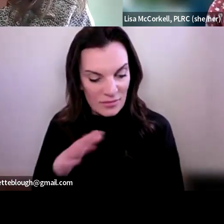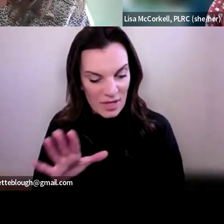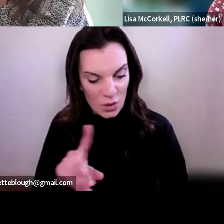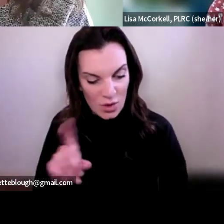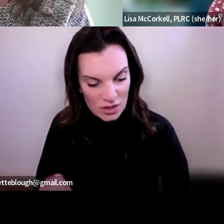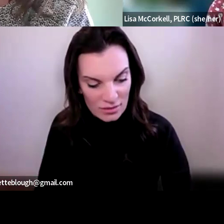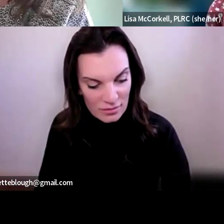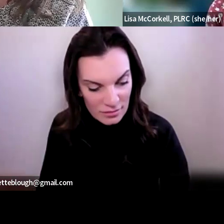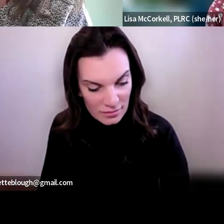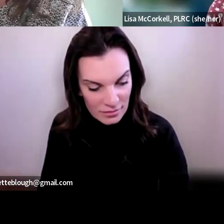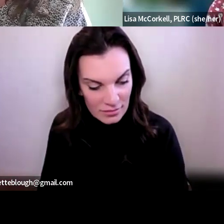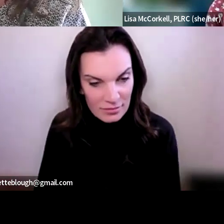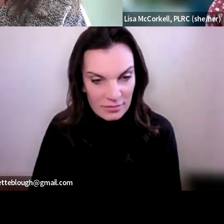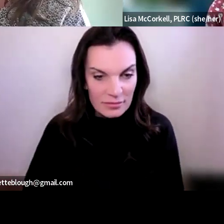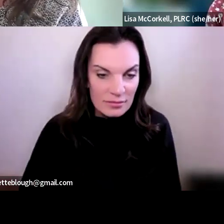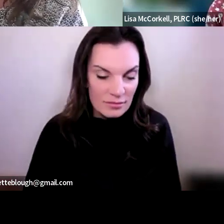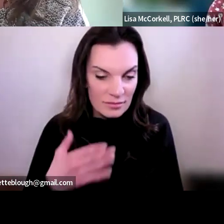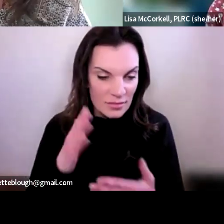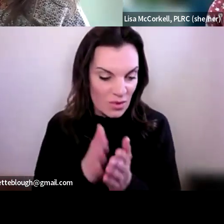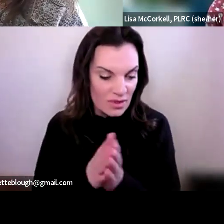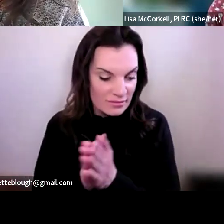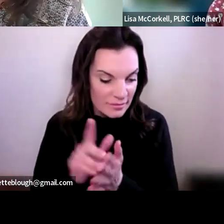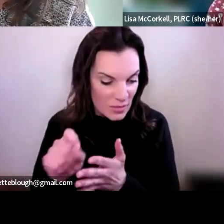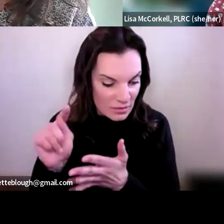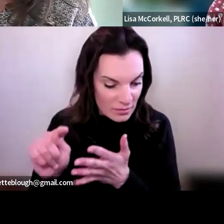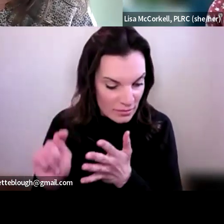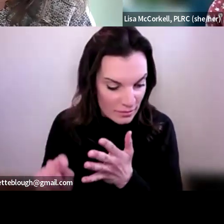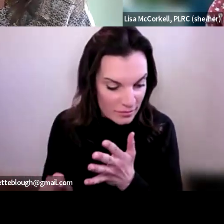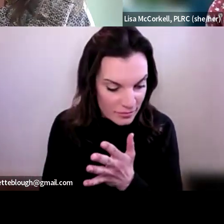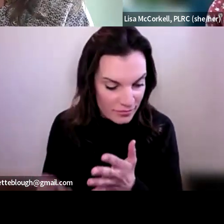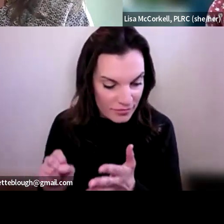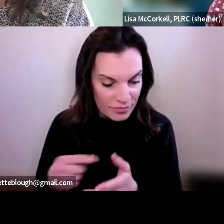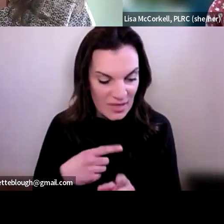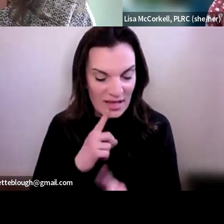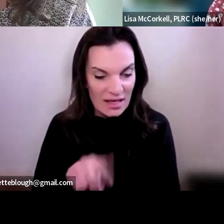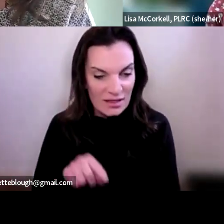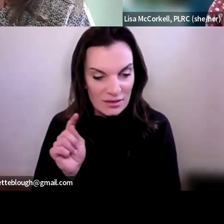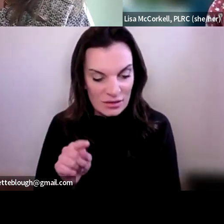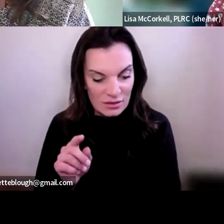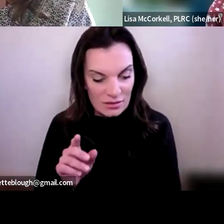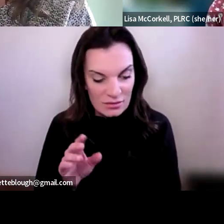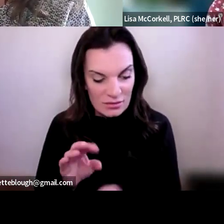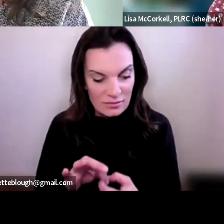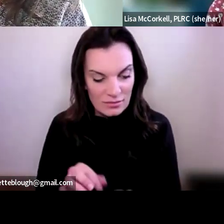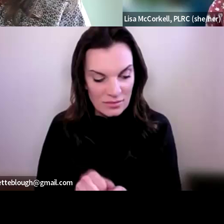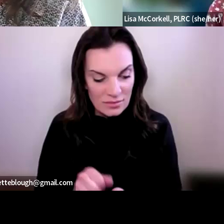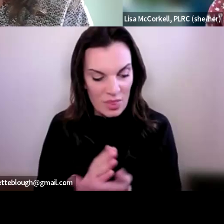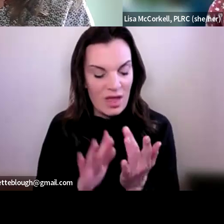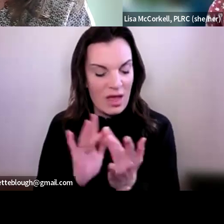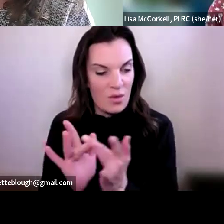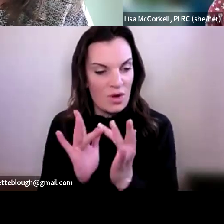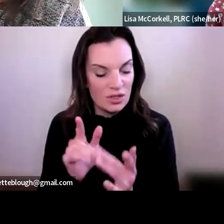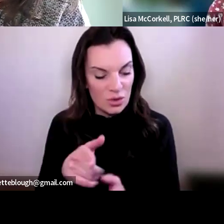been furiously keeping them so we can hopefully work on some answers to come out with some of the outreach. You